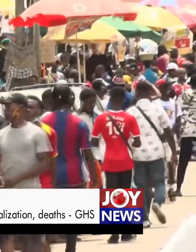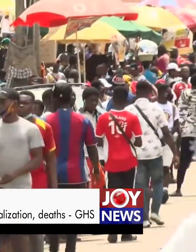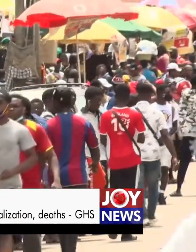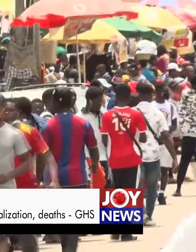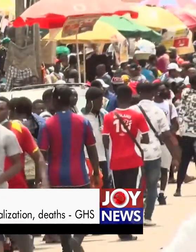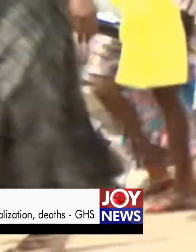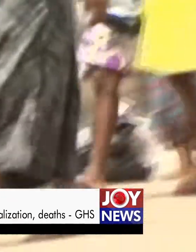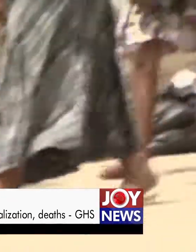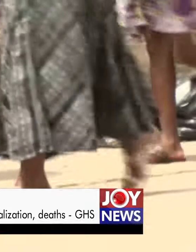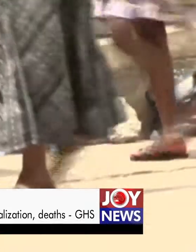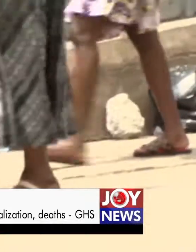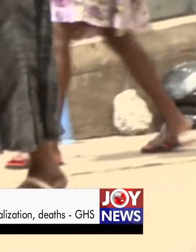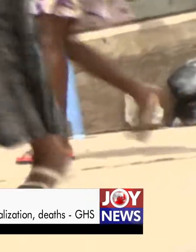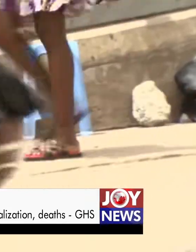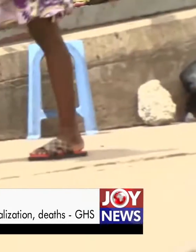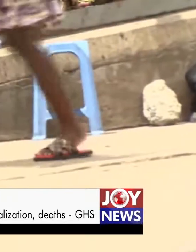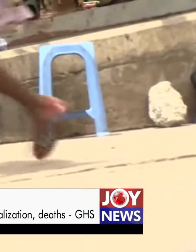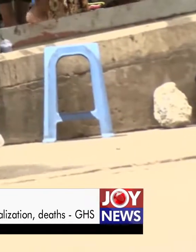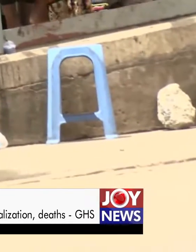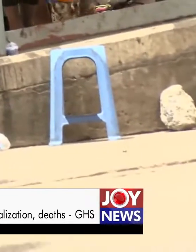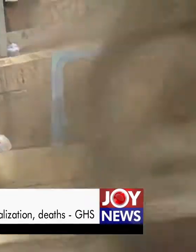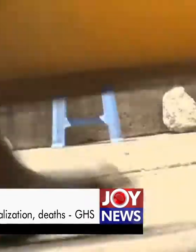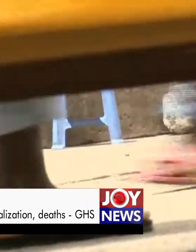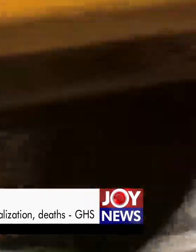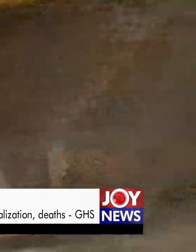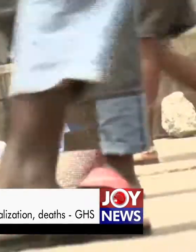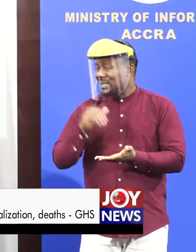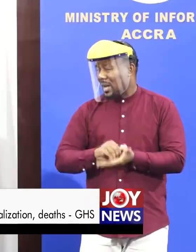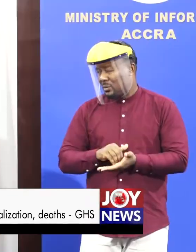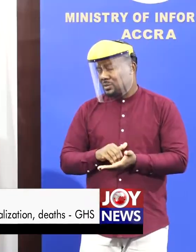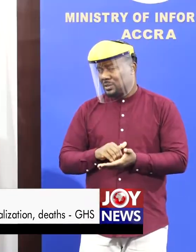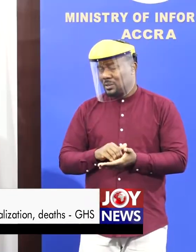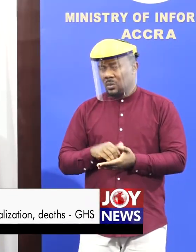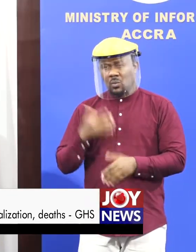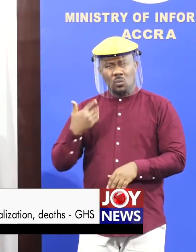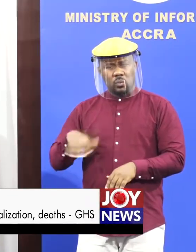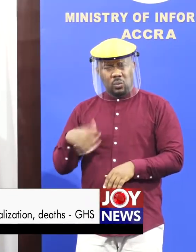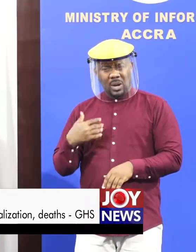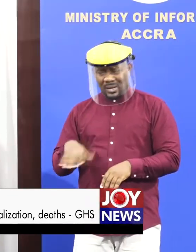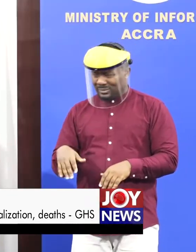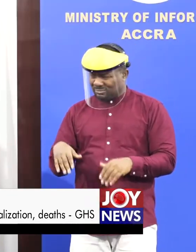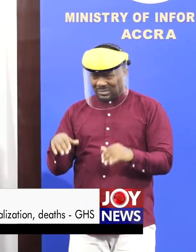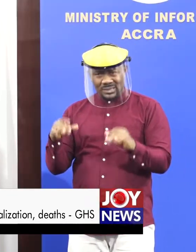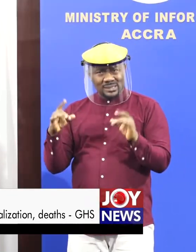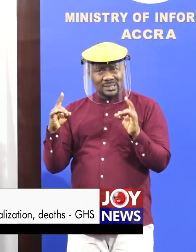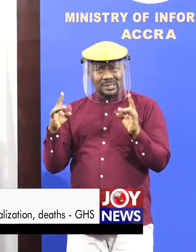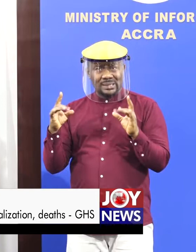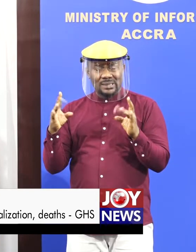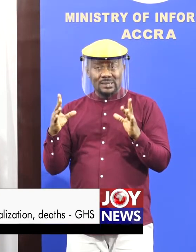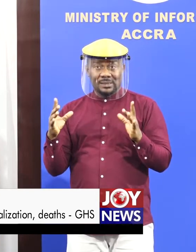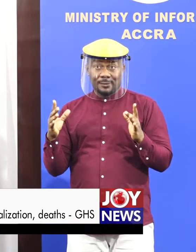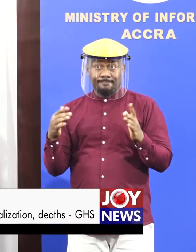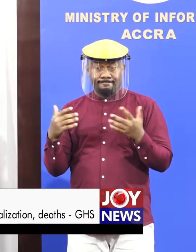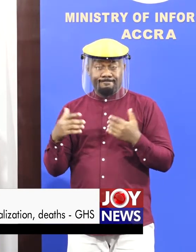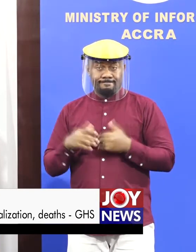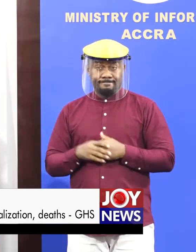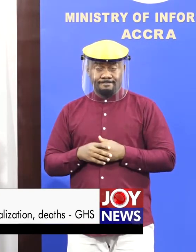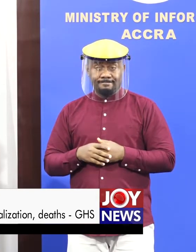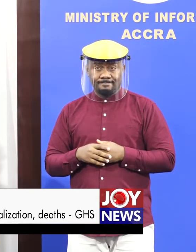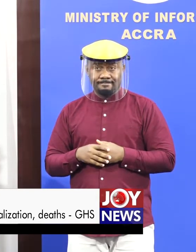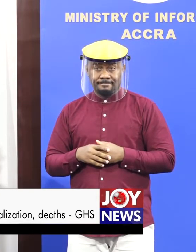spots with significant rise in COVID-19 cases there. There's been a very steep rise in the active cases in the last